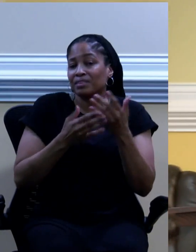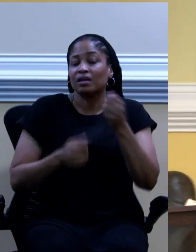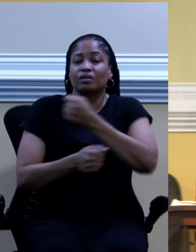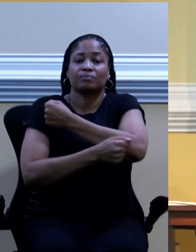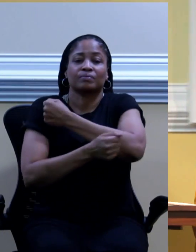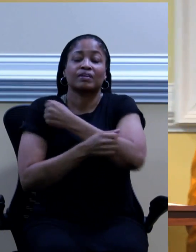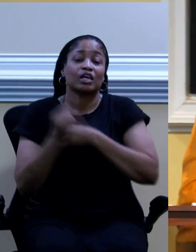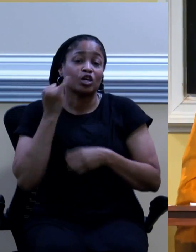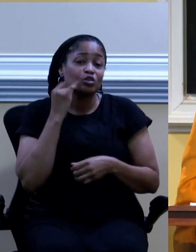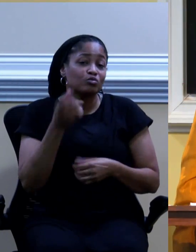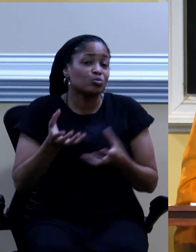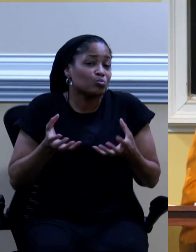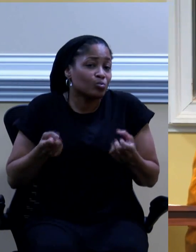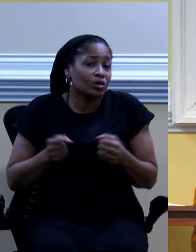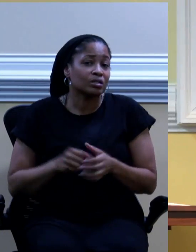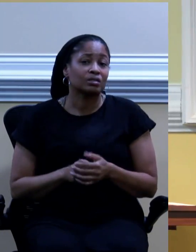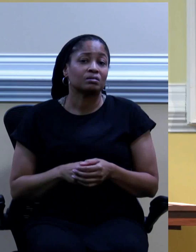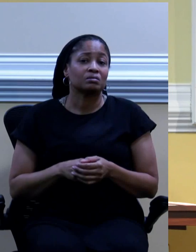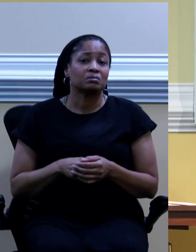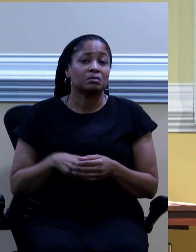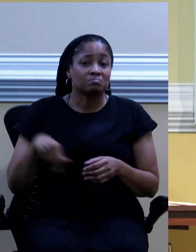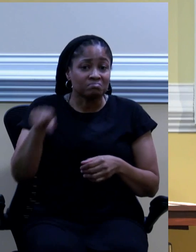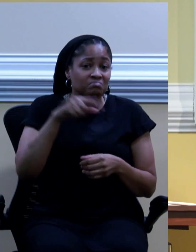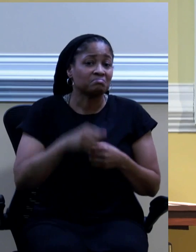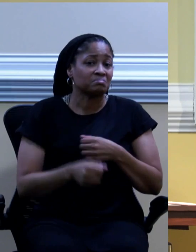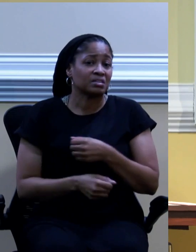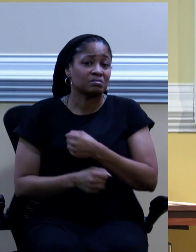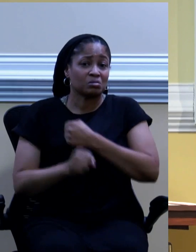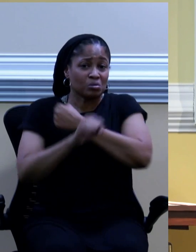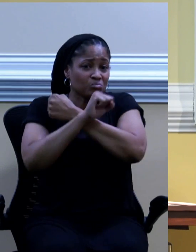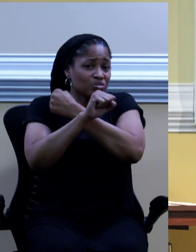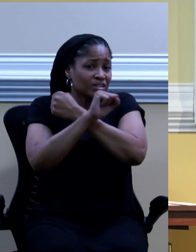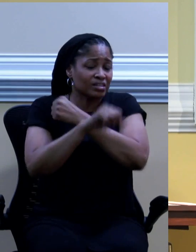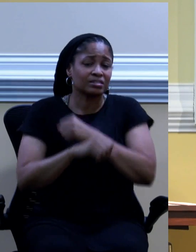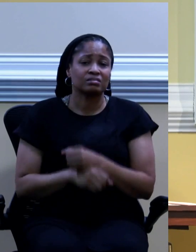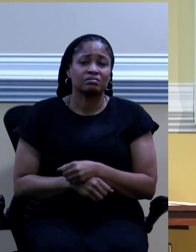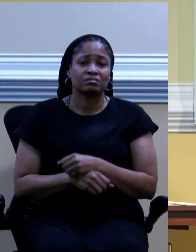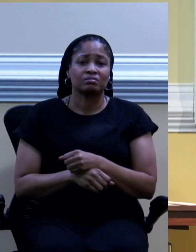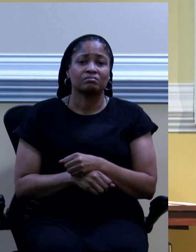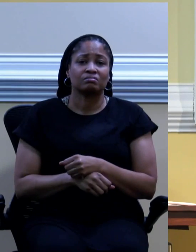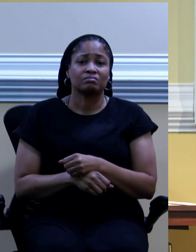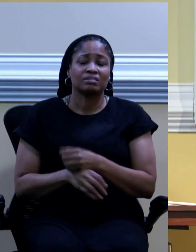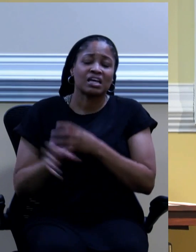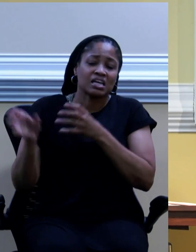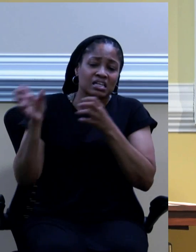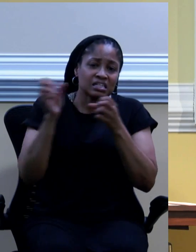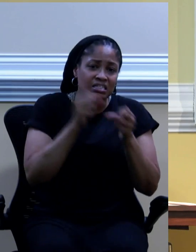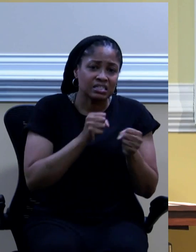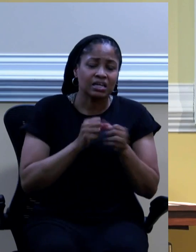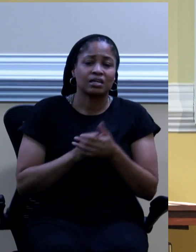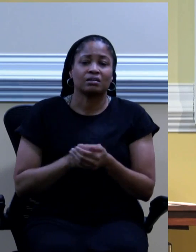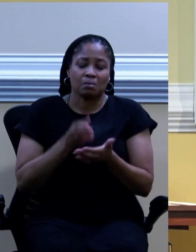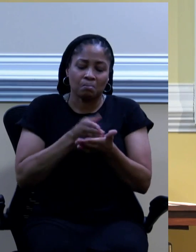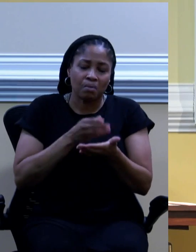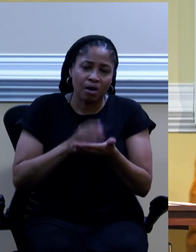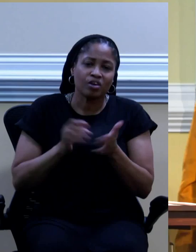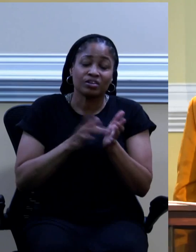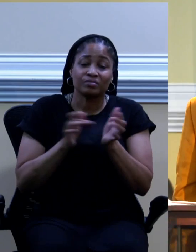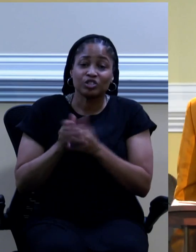protected or take part in Jesus, because he is the Passover,